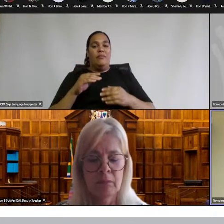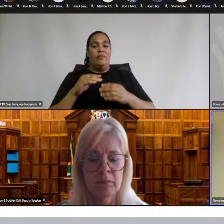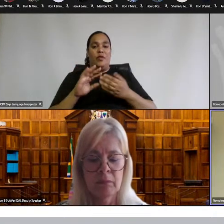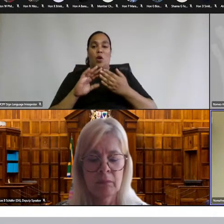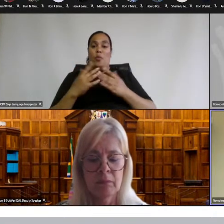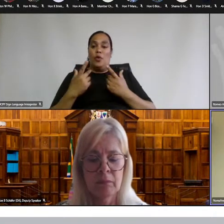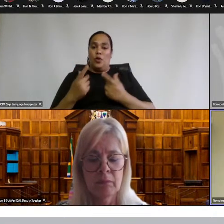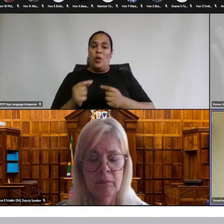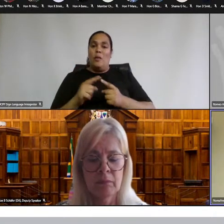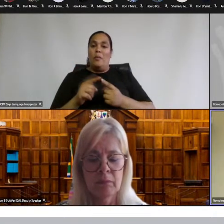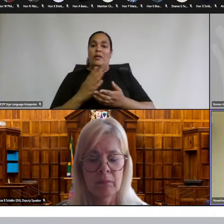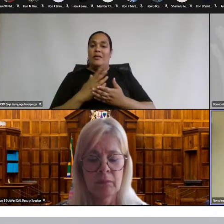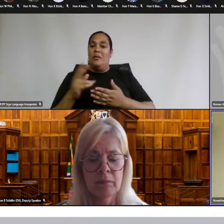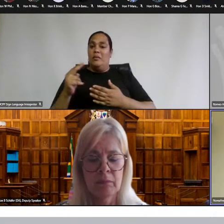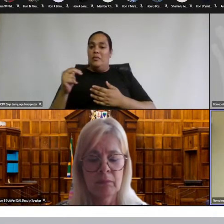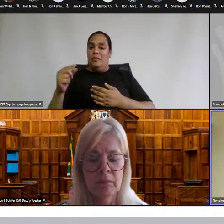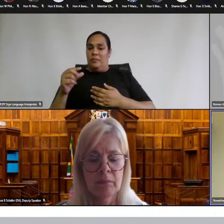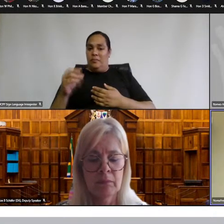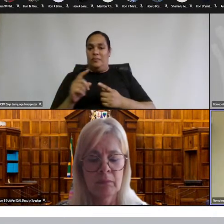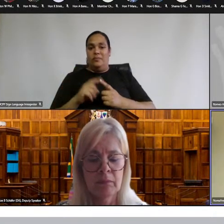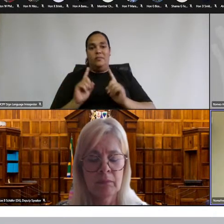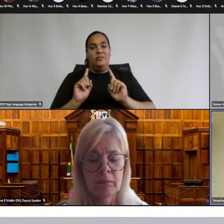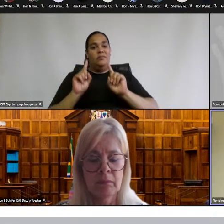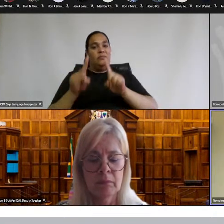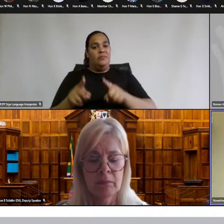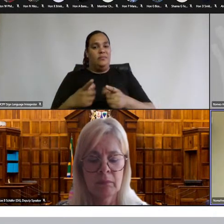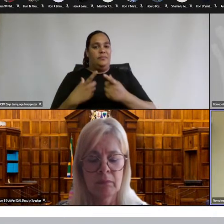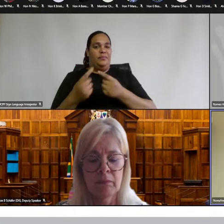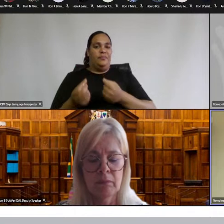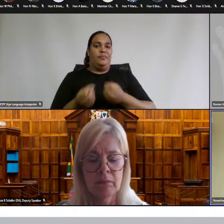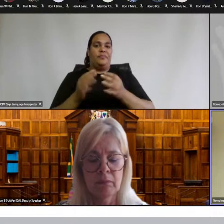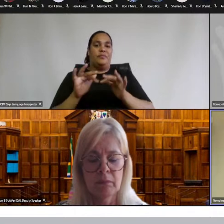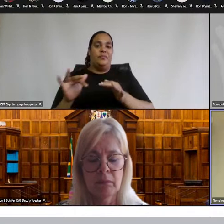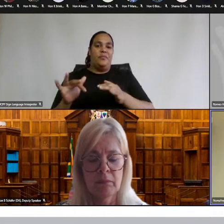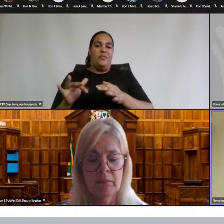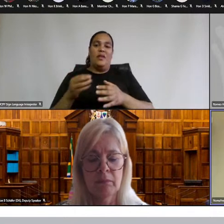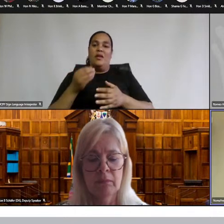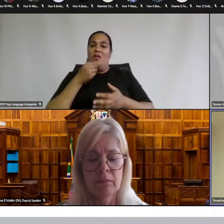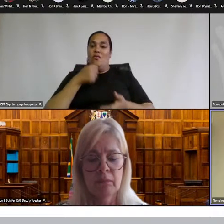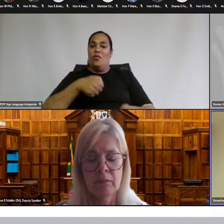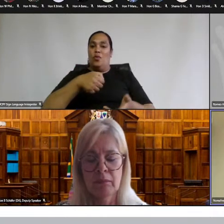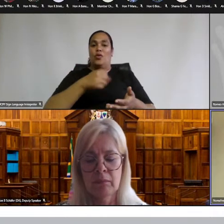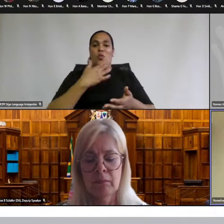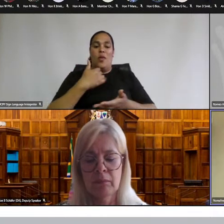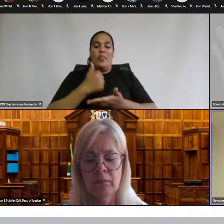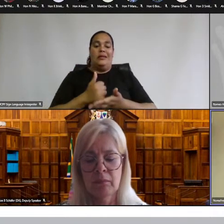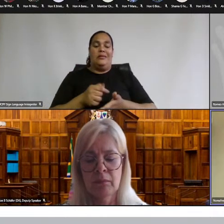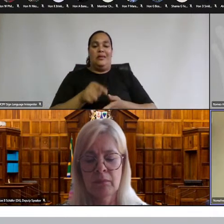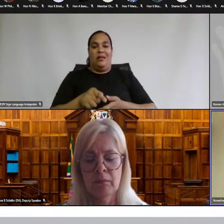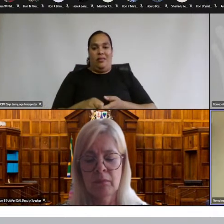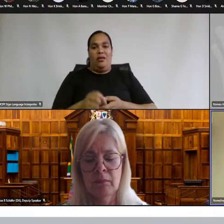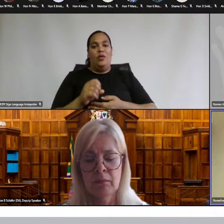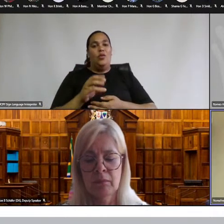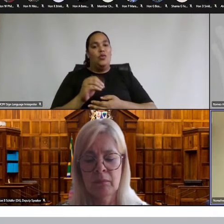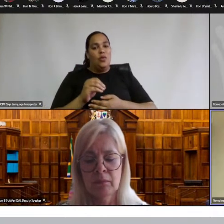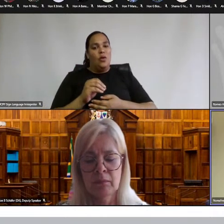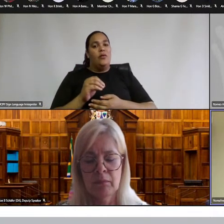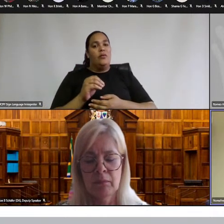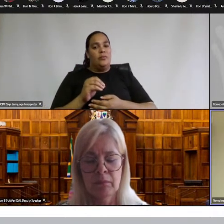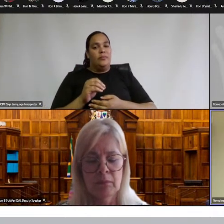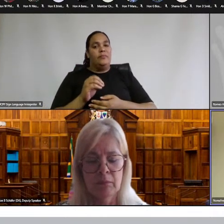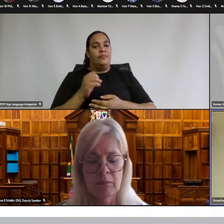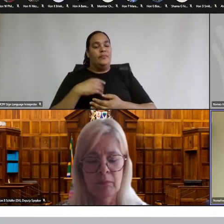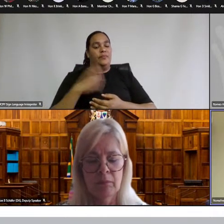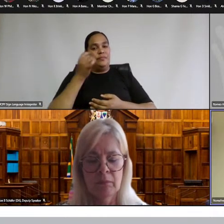that, but some NGOs will even come up and give people some cost passes whilst they are sitting there. So as I